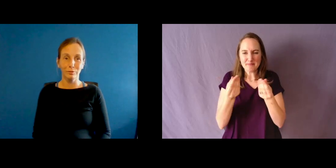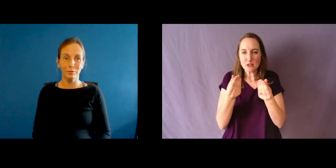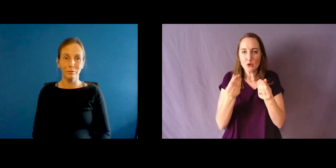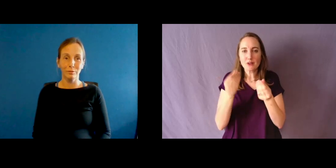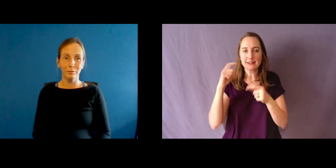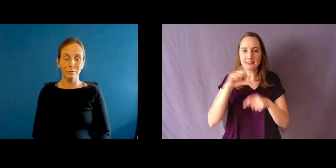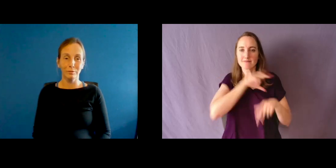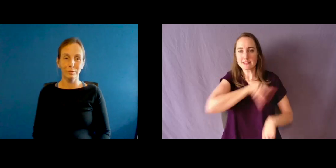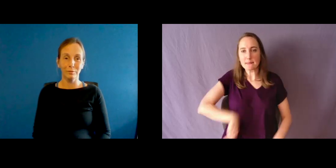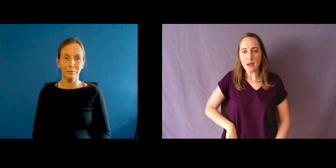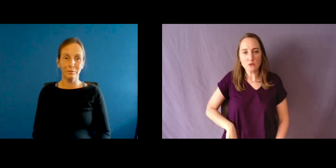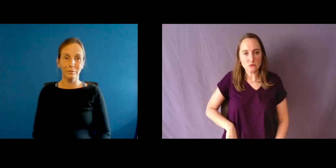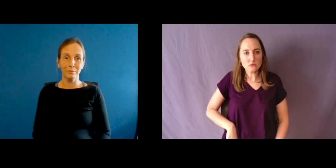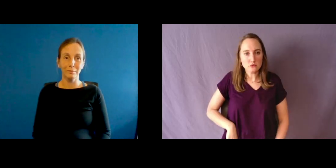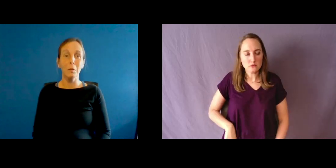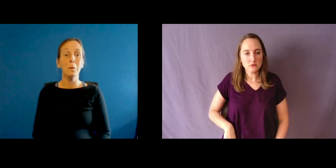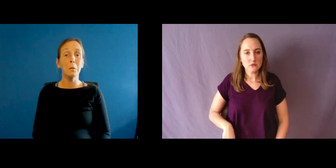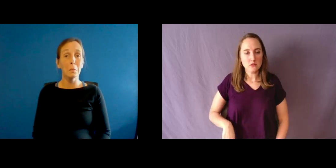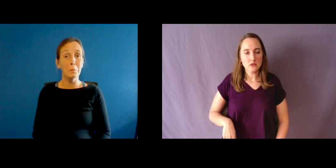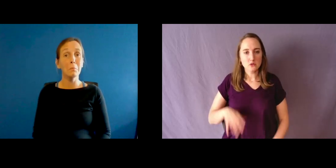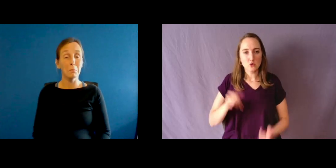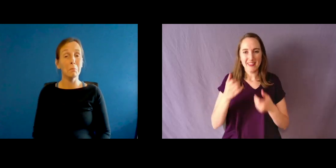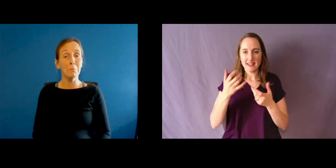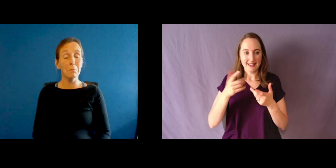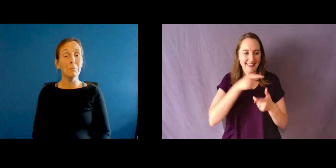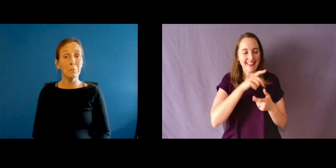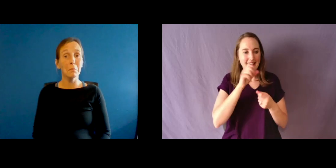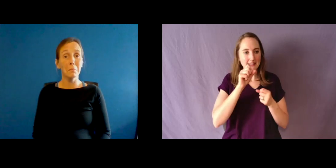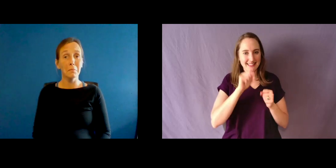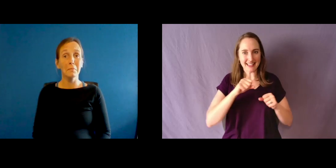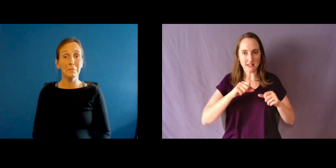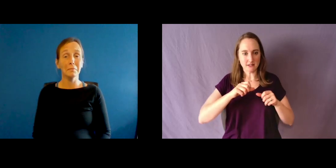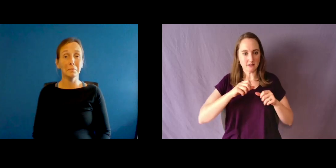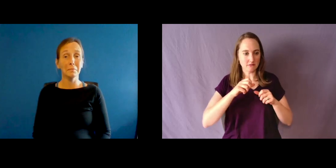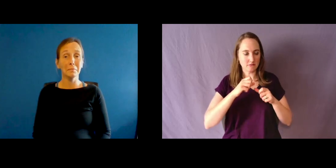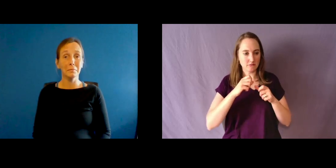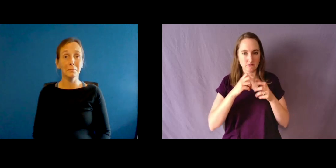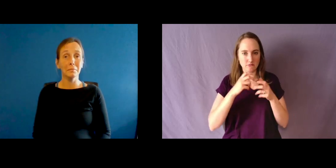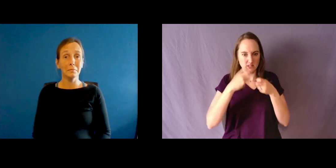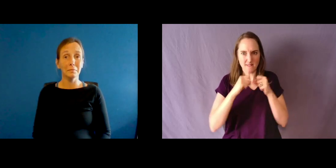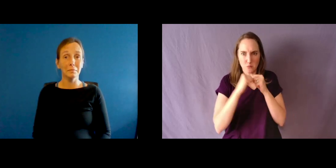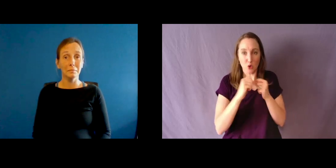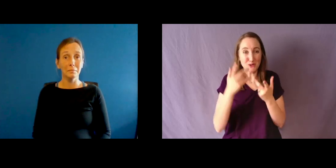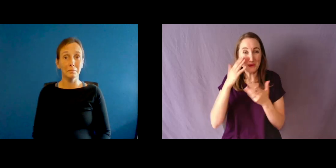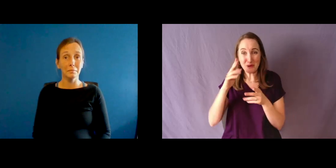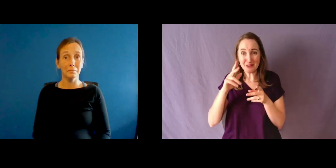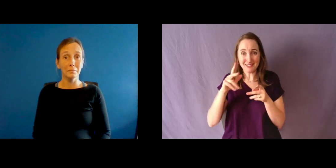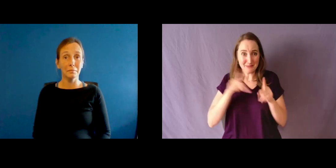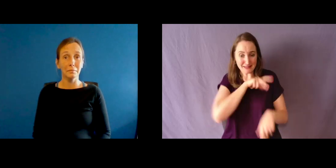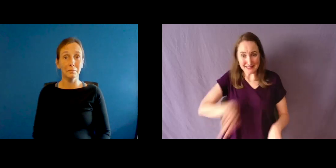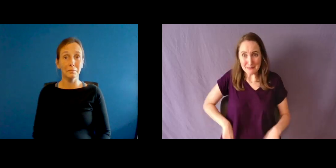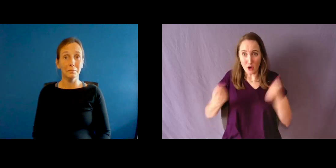So, we withstand like really strong pulling, because seatbelts, they have to withstand people being, thrusted